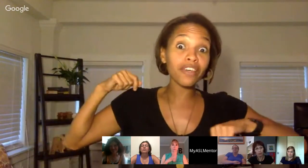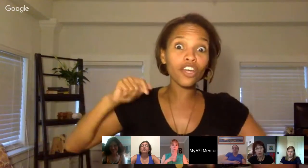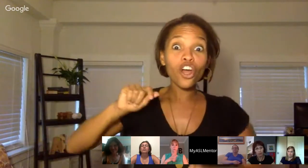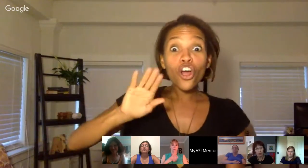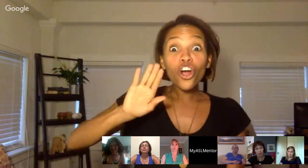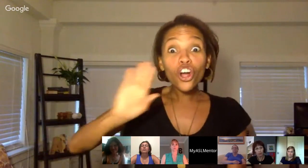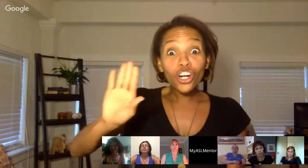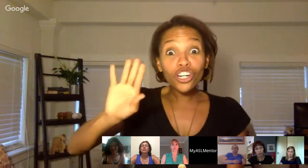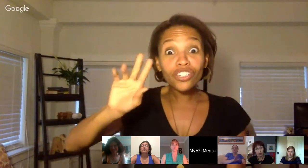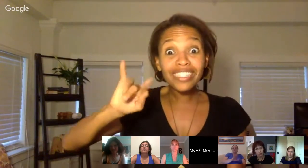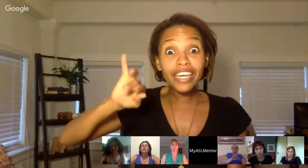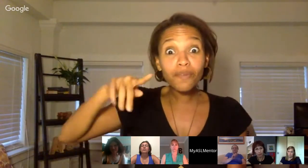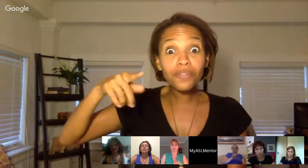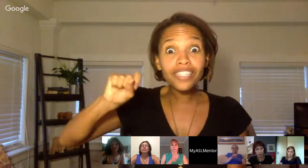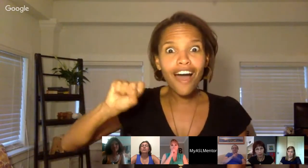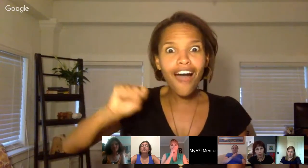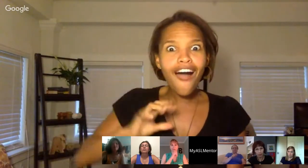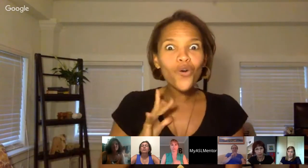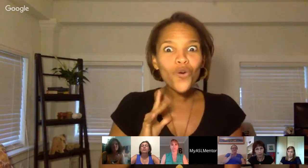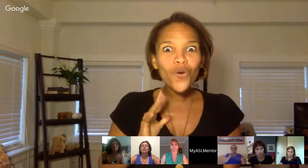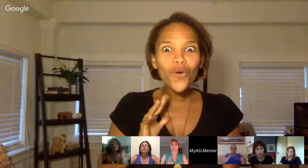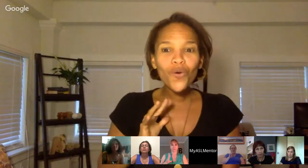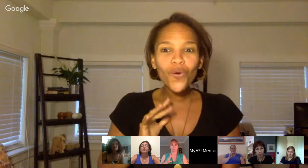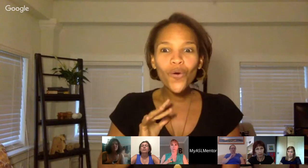signing it maybe her tips.